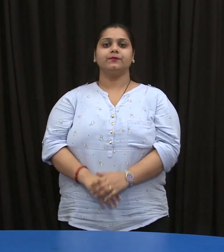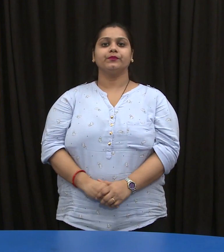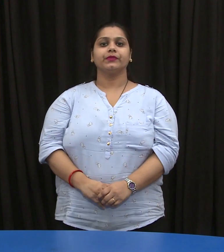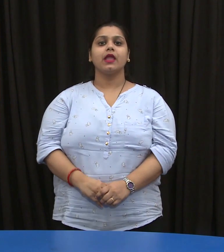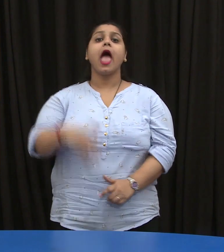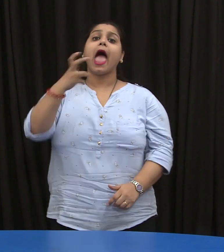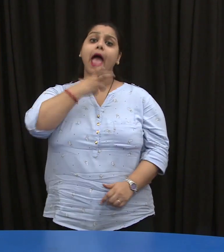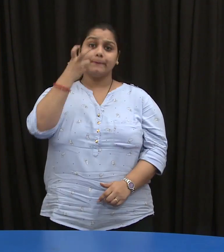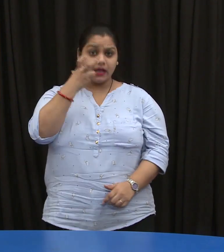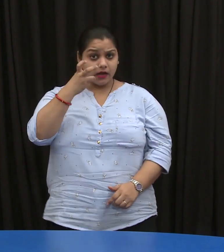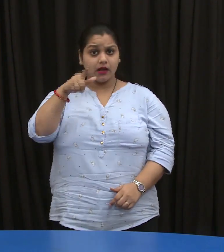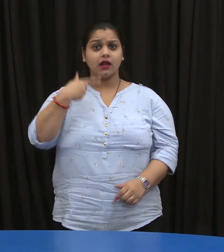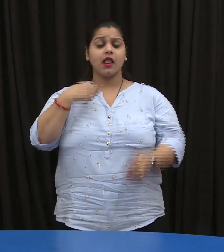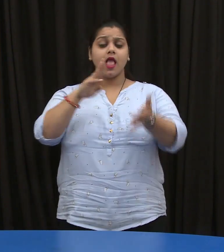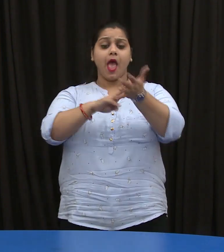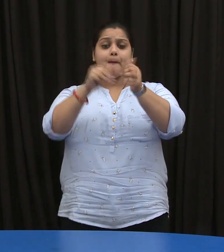Apple's Mac OS,